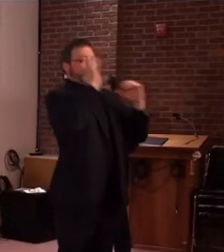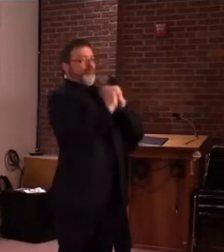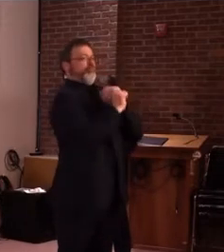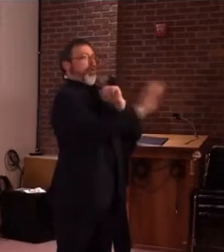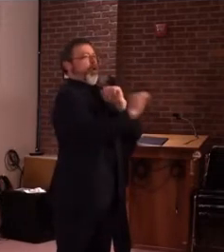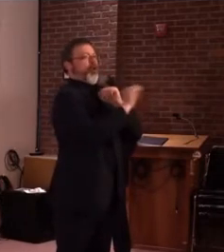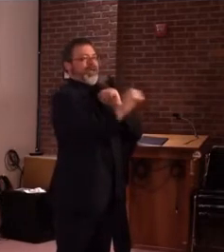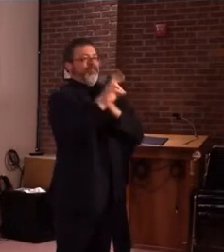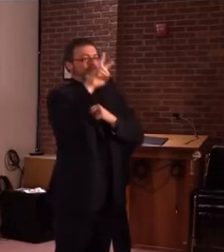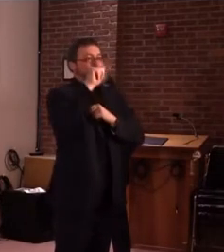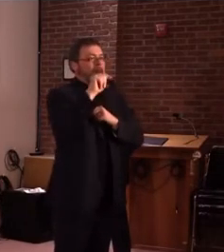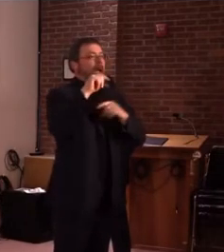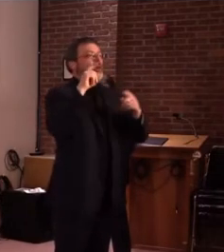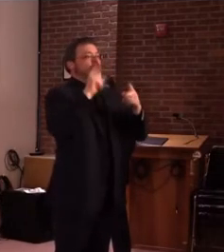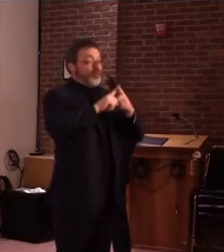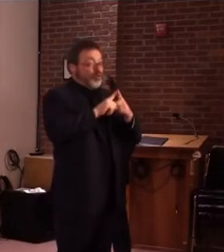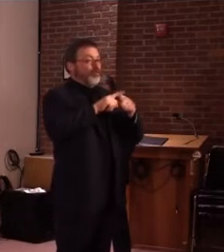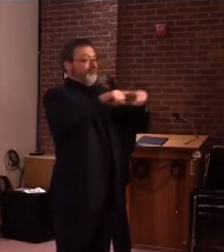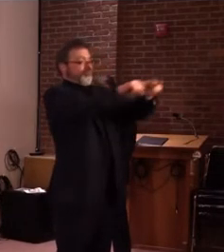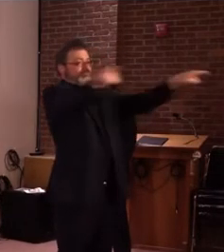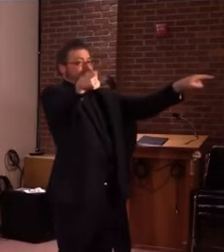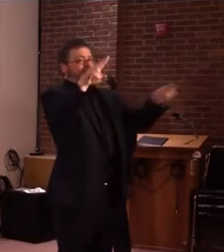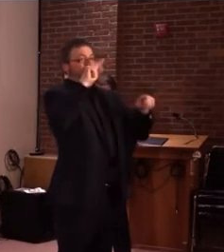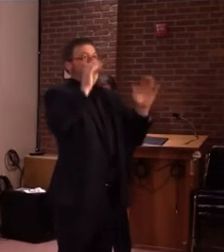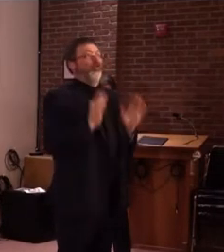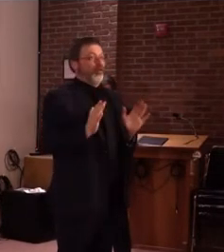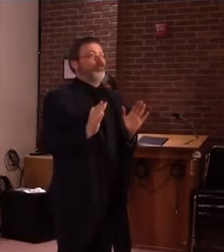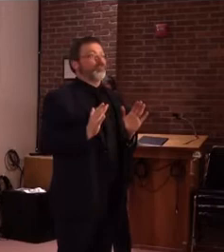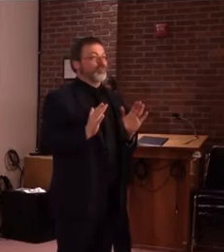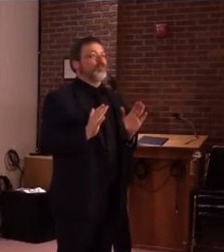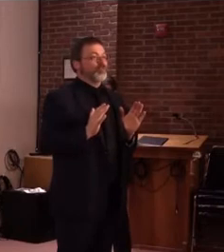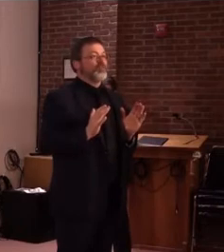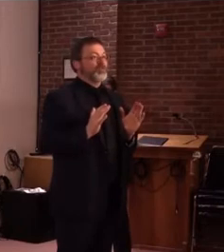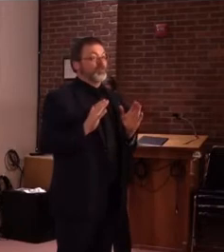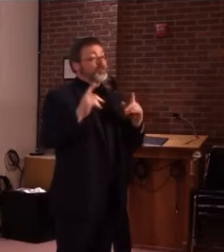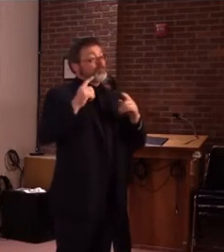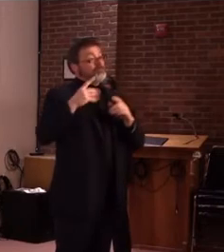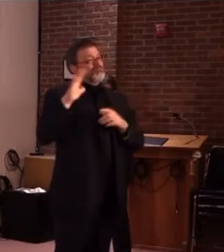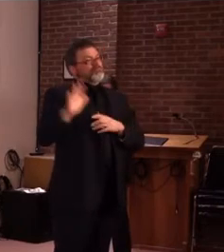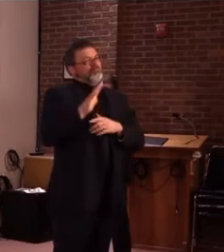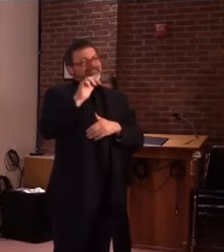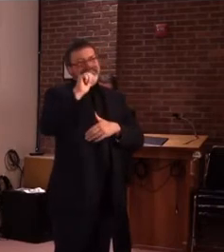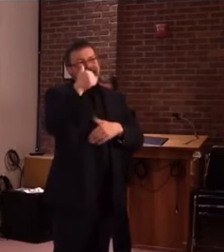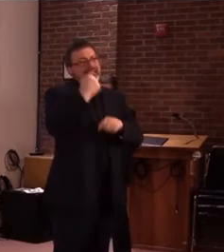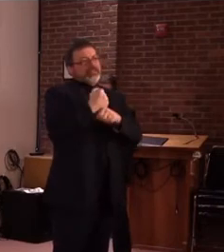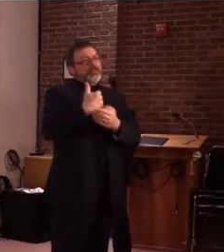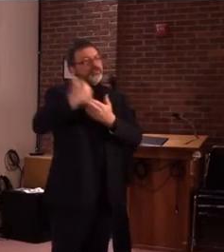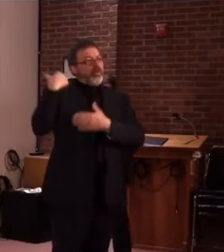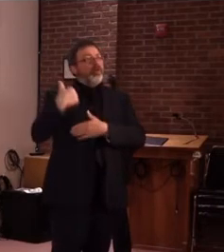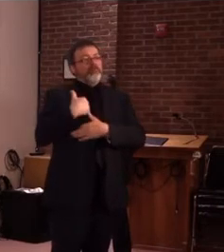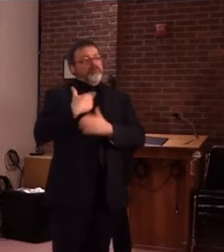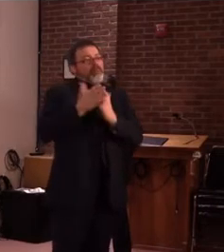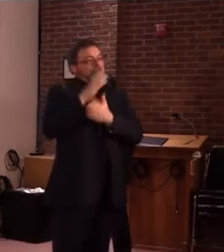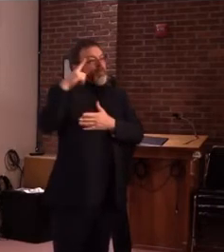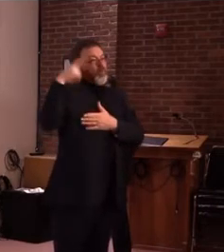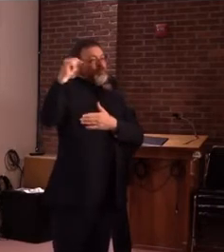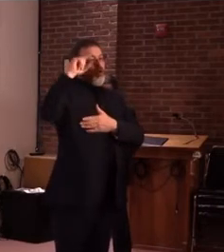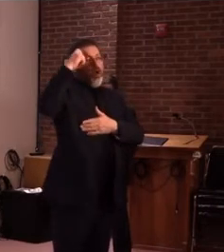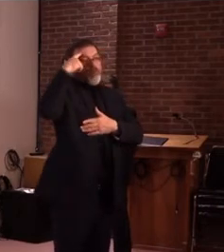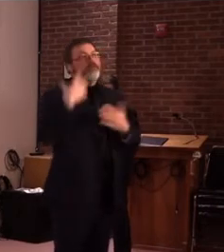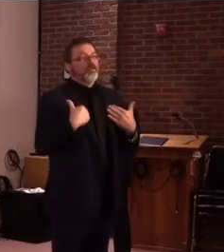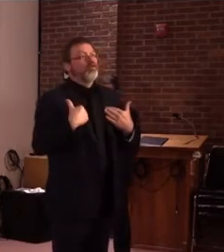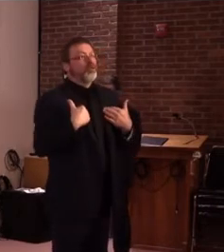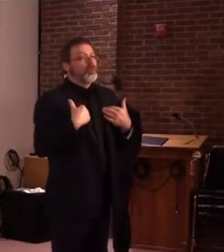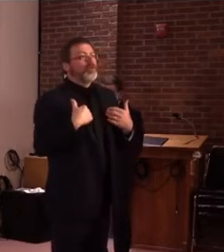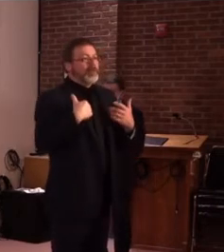years ago when I first became Lieutenant Governor that I had this campaign going where I talked about, you know, buy local. It's not